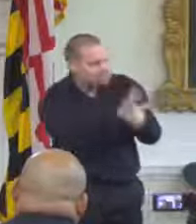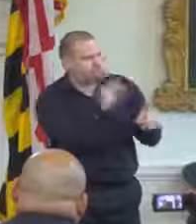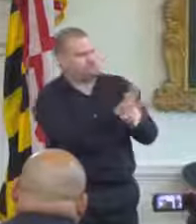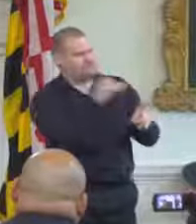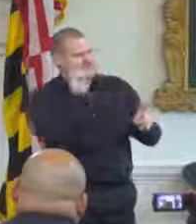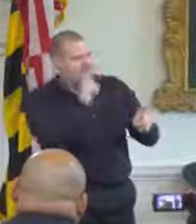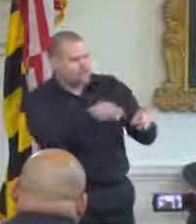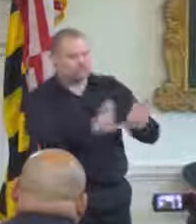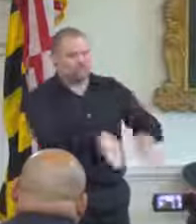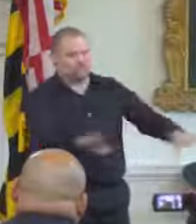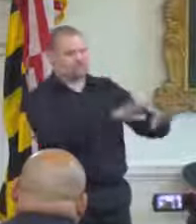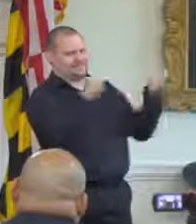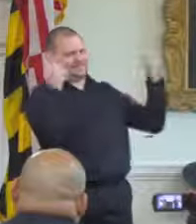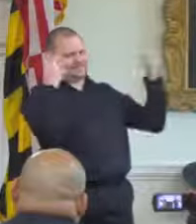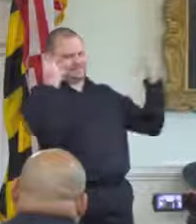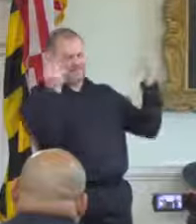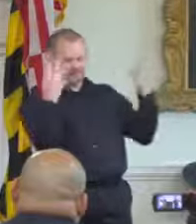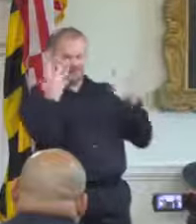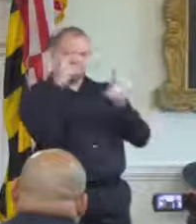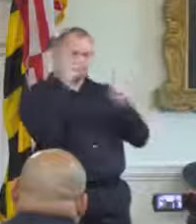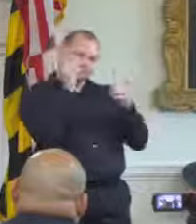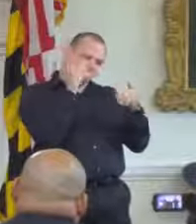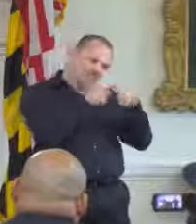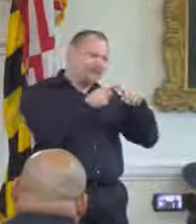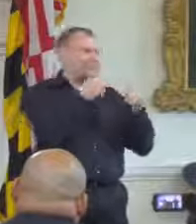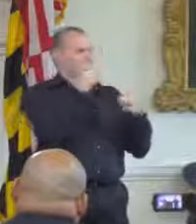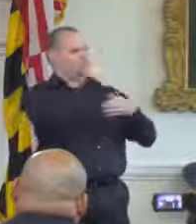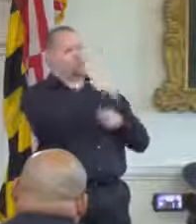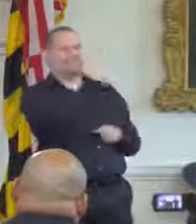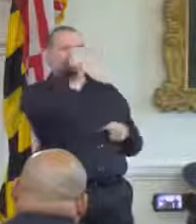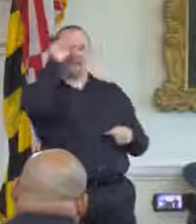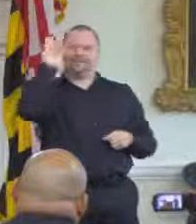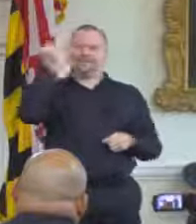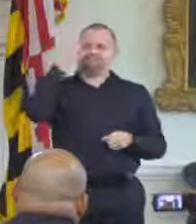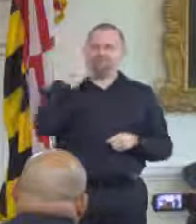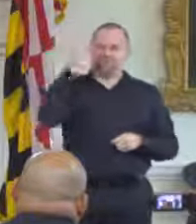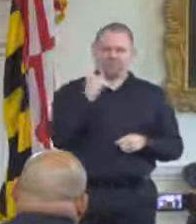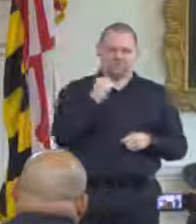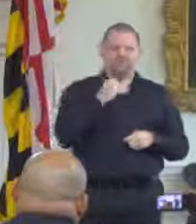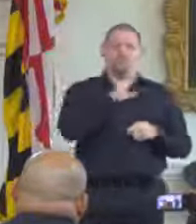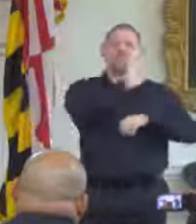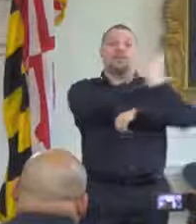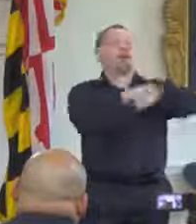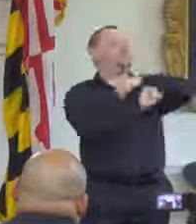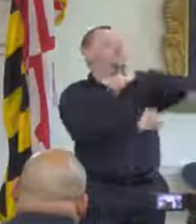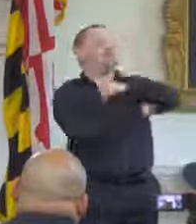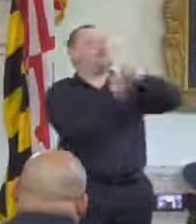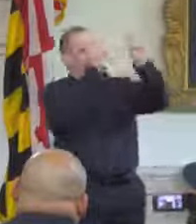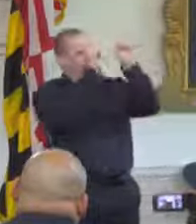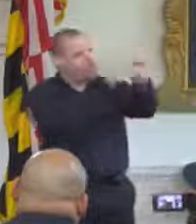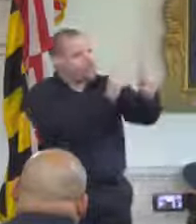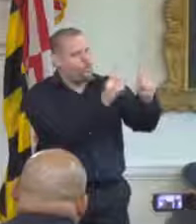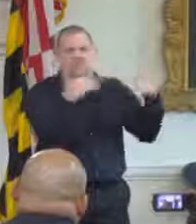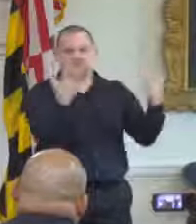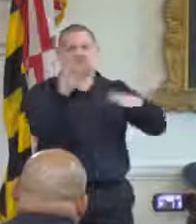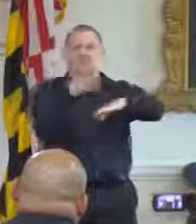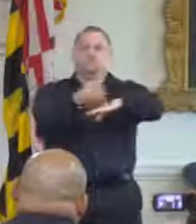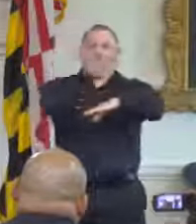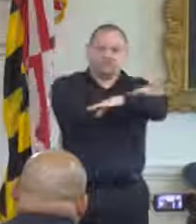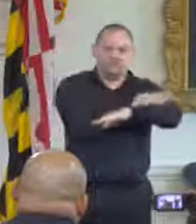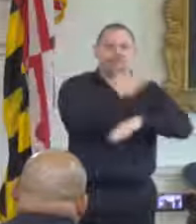foundation's main goal is to improve access to sign language education for deaf